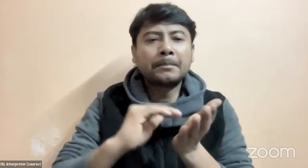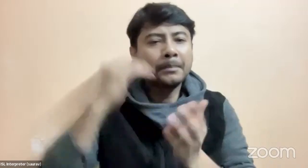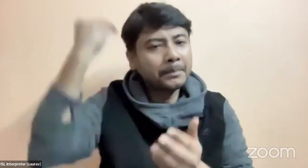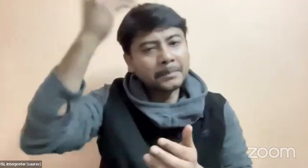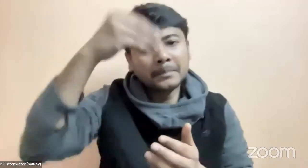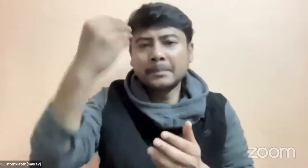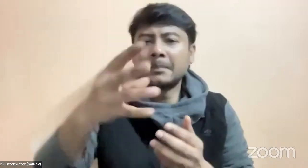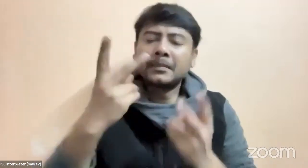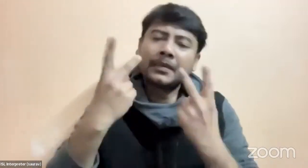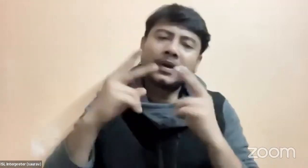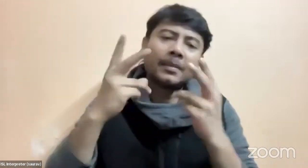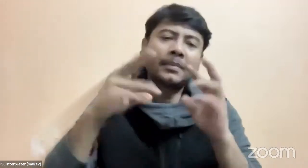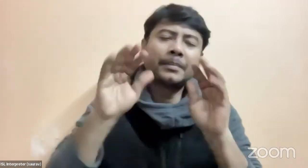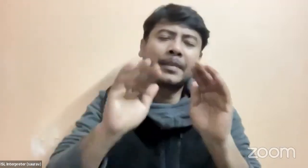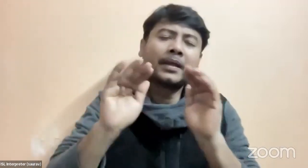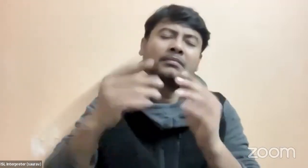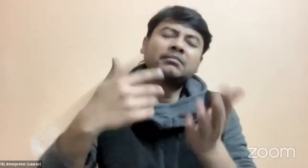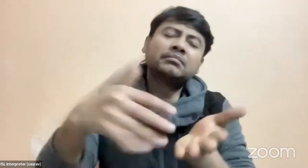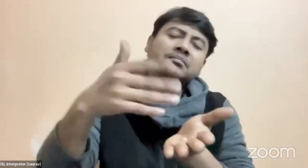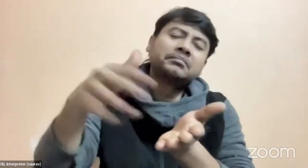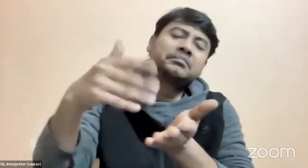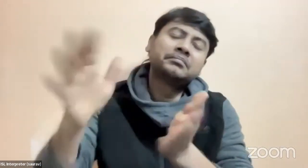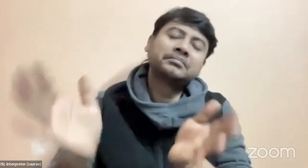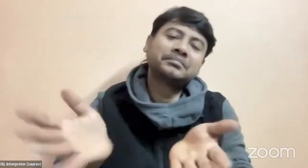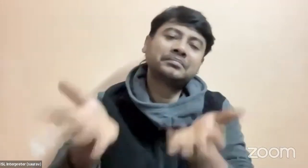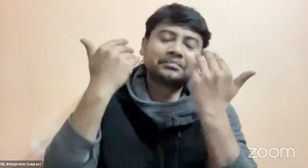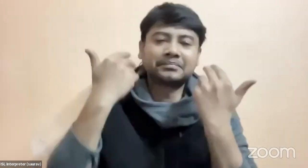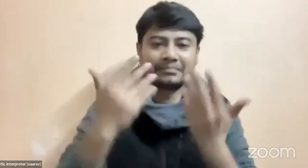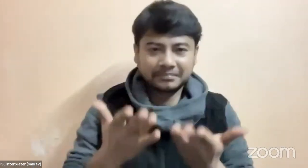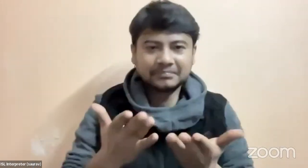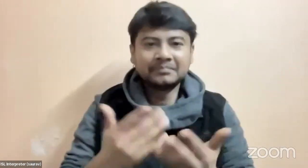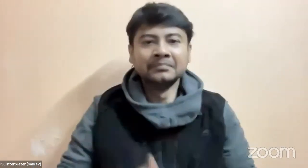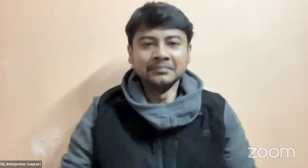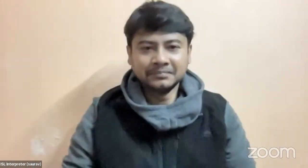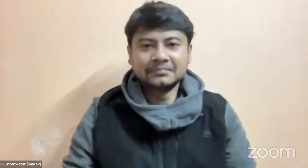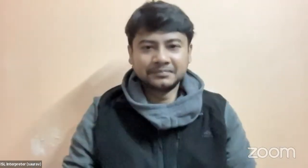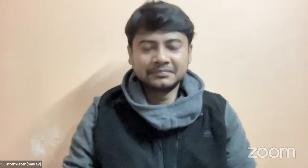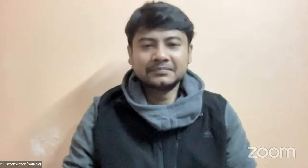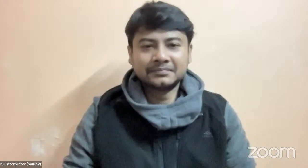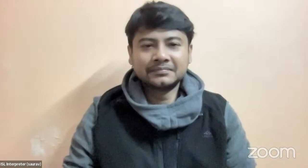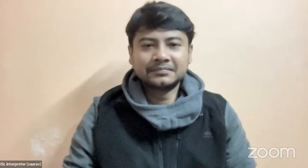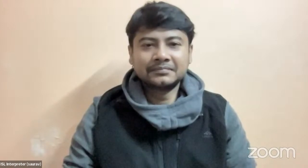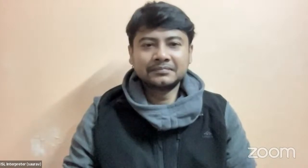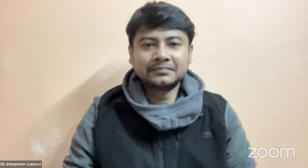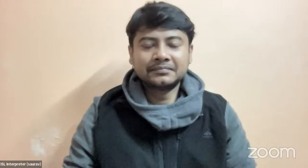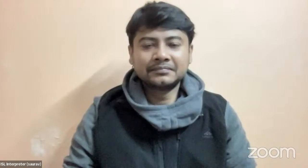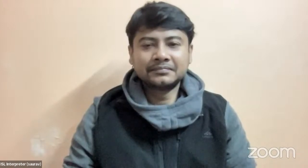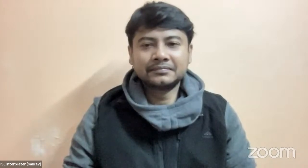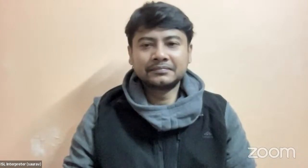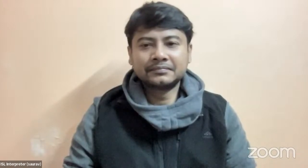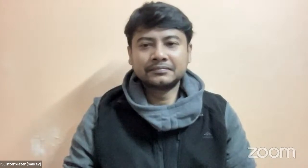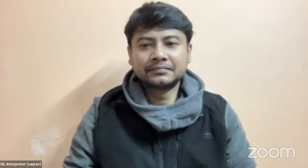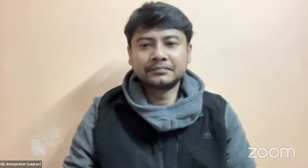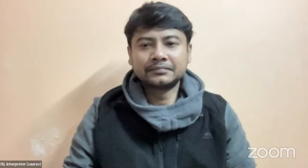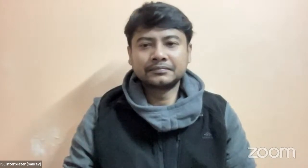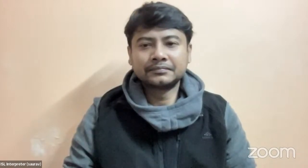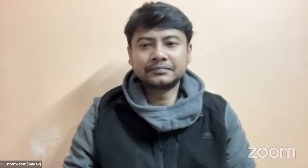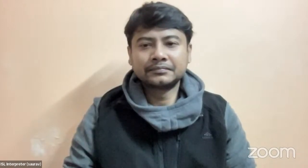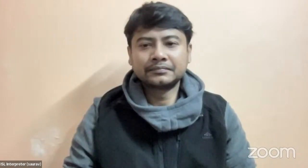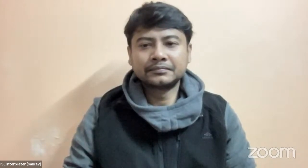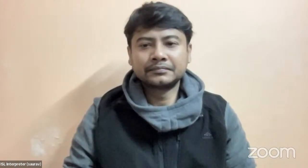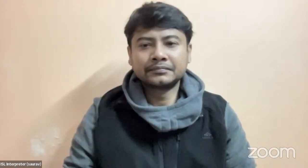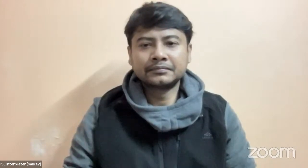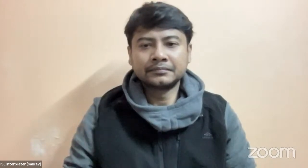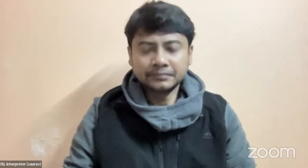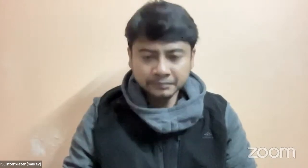Now, those who are having, like suppose there are some people who are not able to uh, get